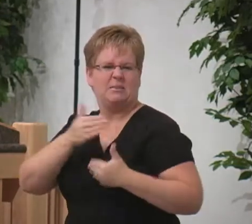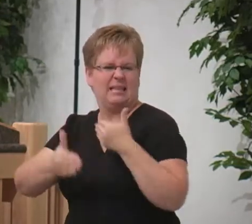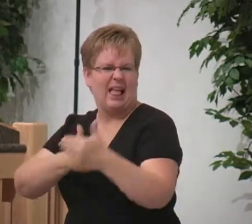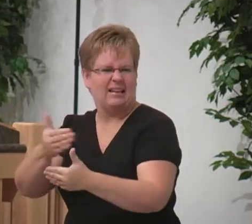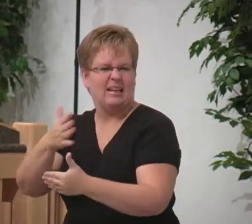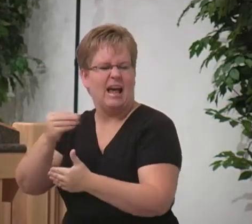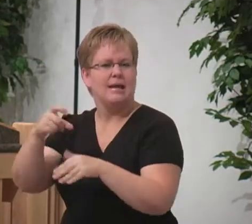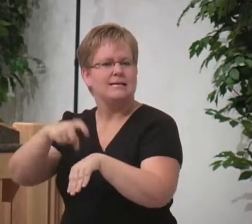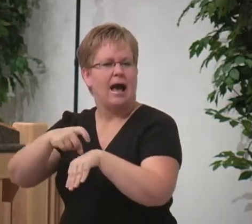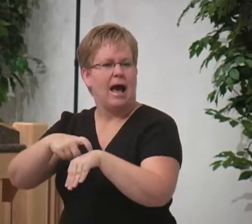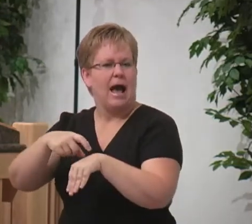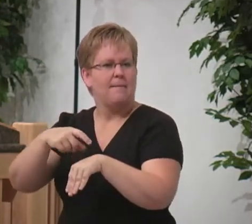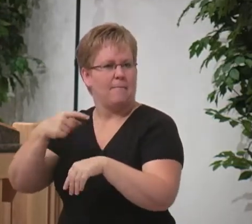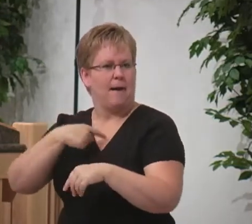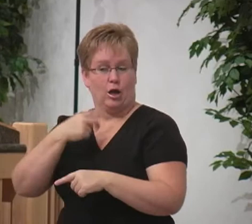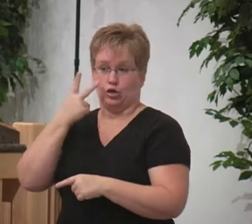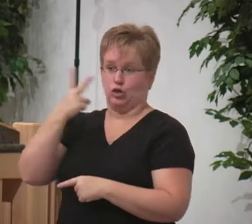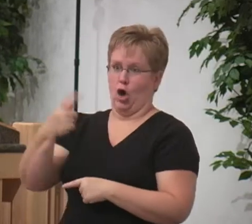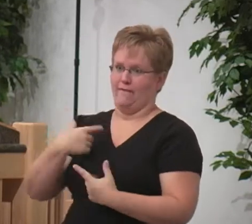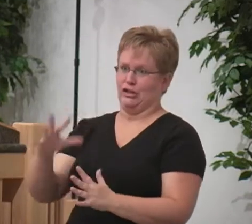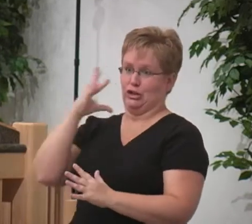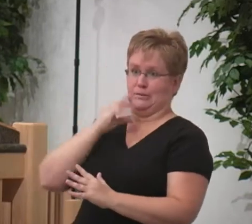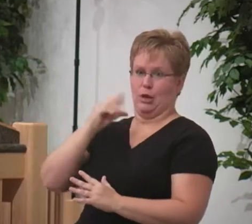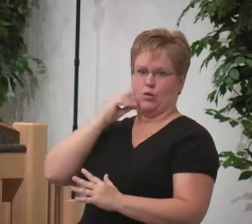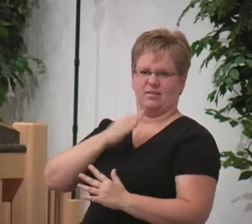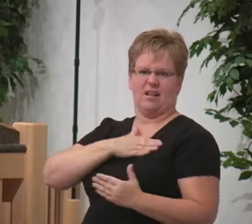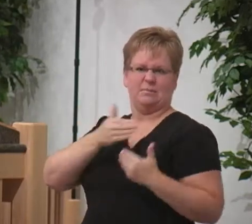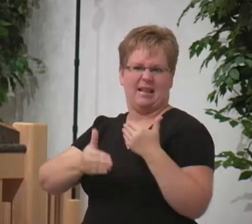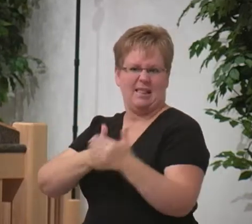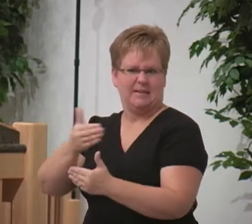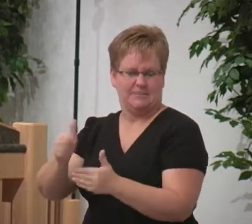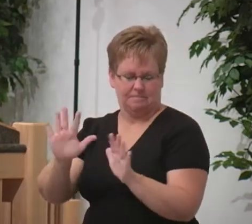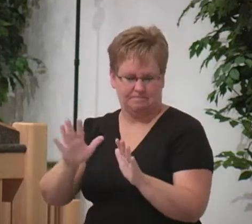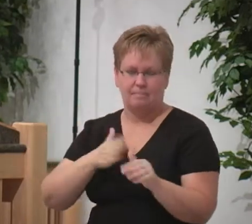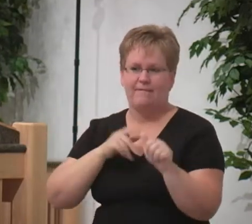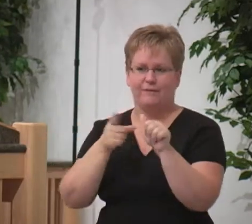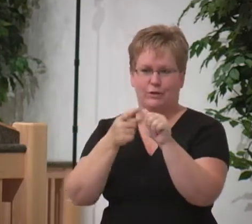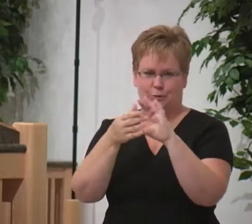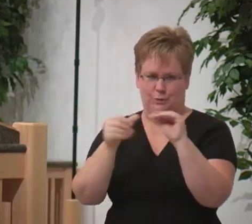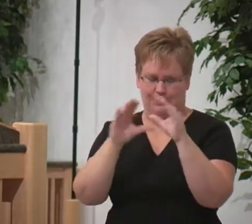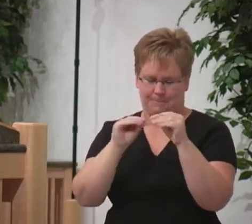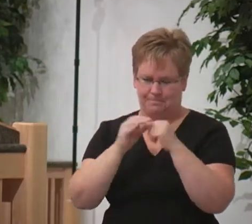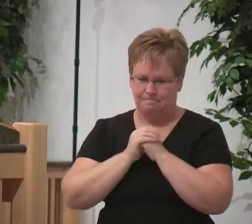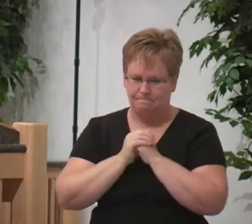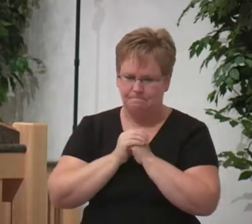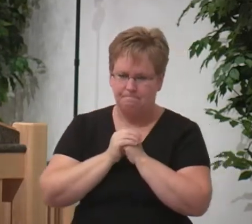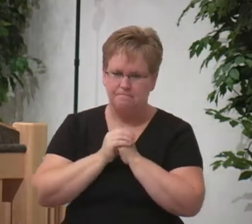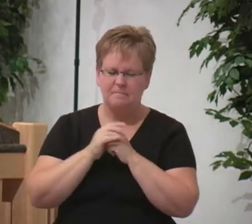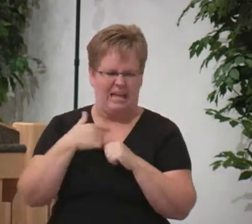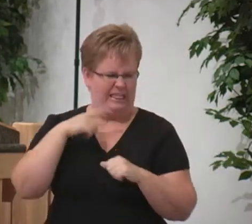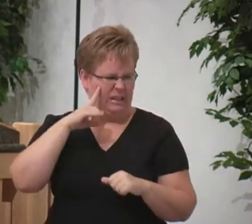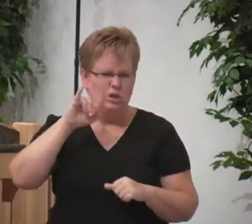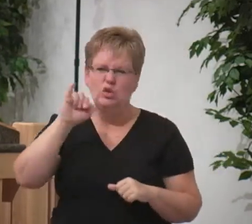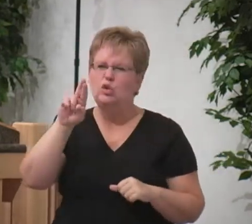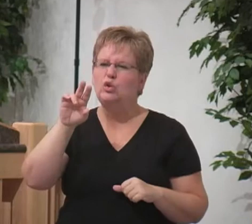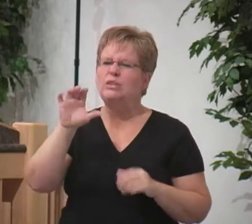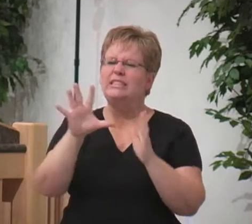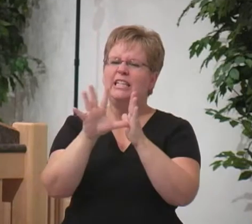was extended to me. First story. I was maybe a junior or senior at Augustana College, and it